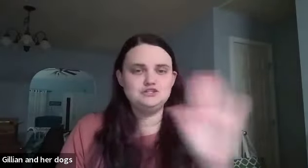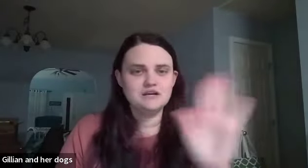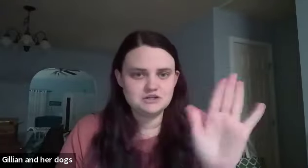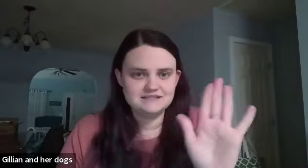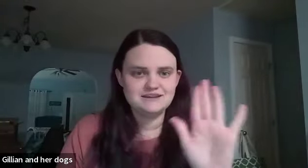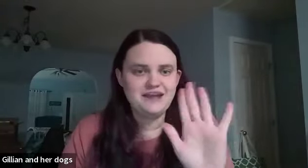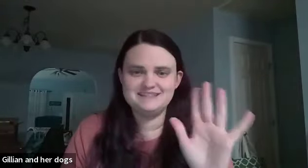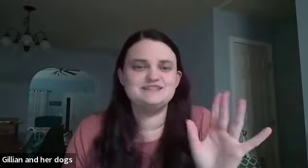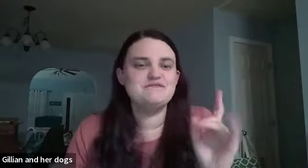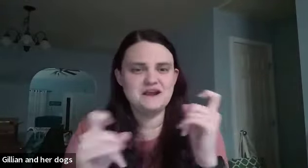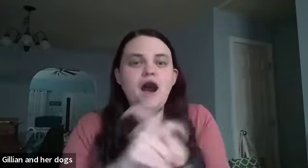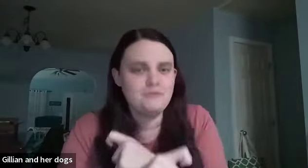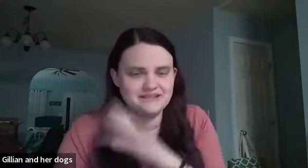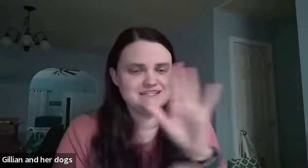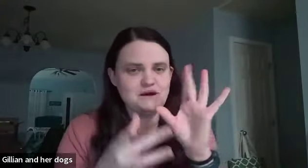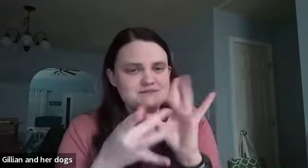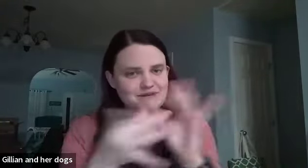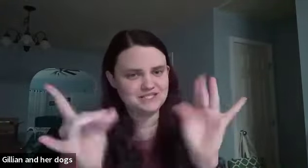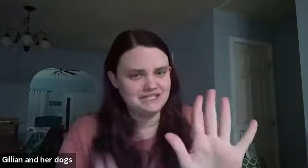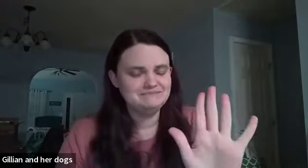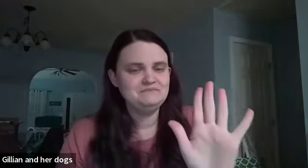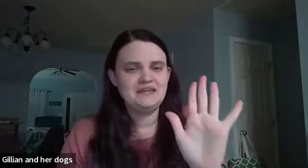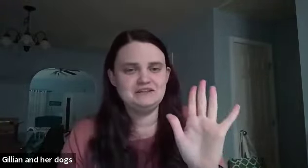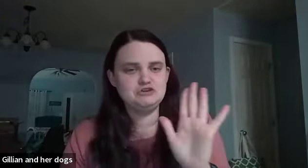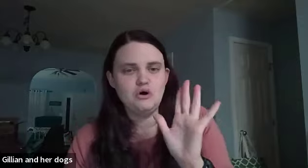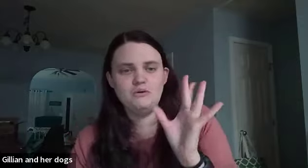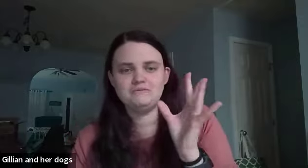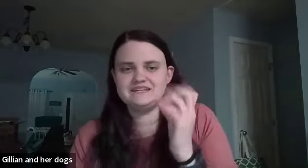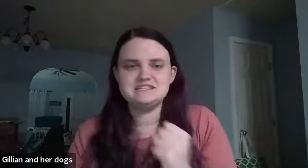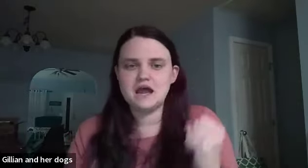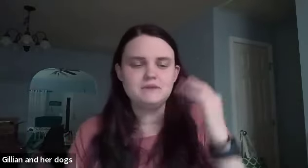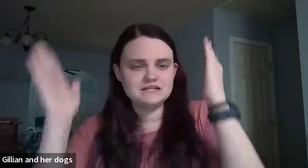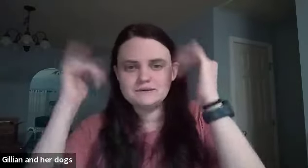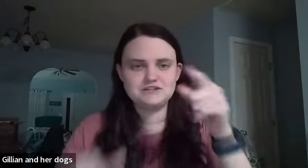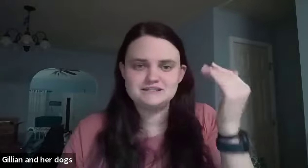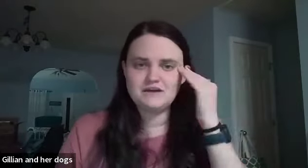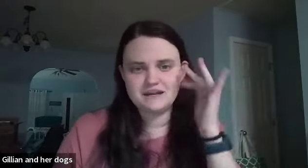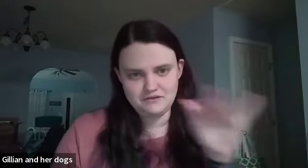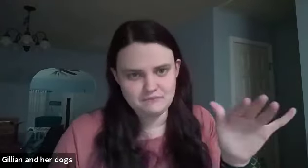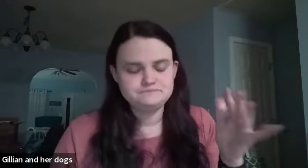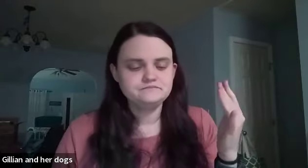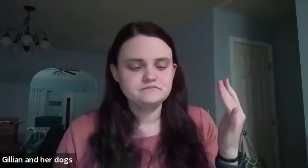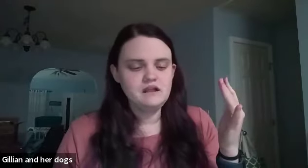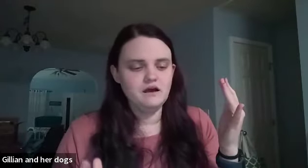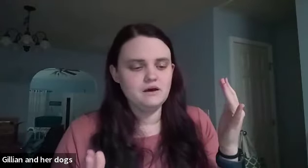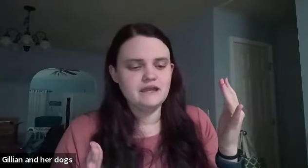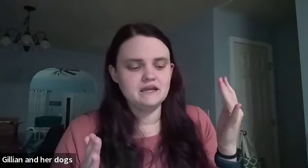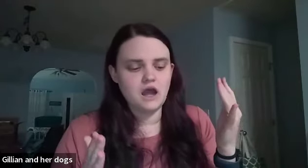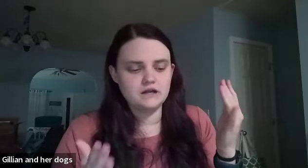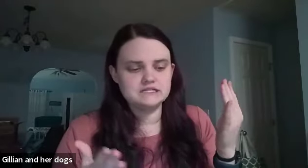do not stress. Okay, this is a very complex. That's why I was mentioning. This is not, I'm not expecting you guys to know how to do that. It